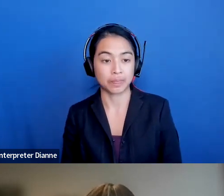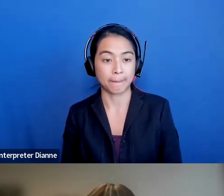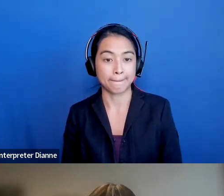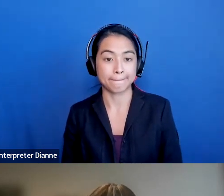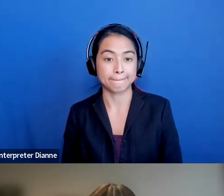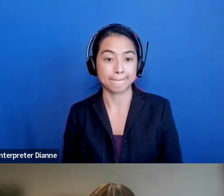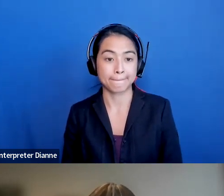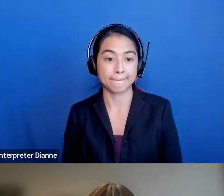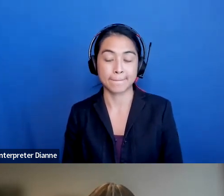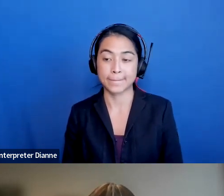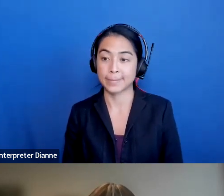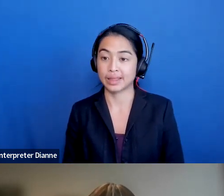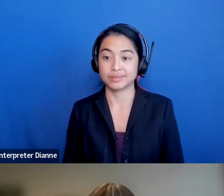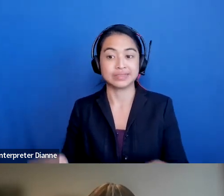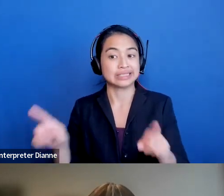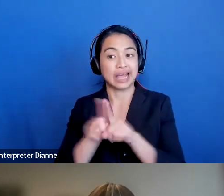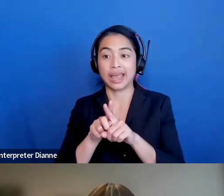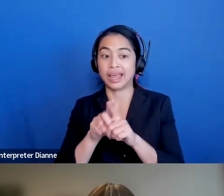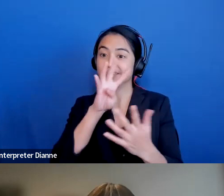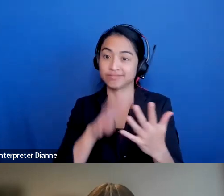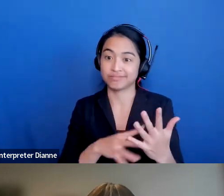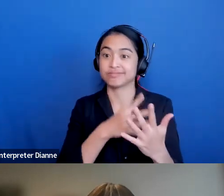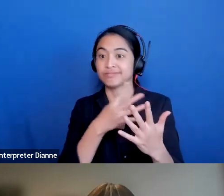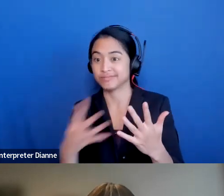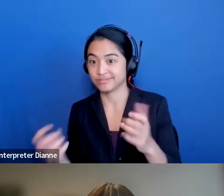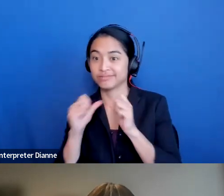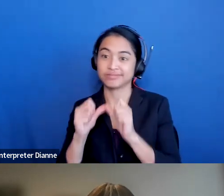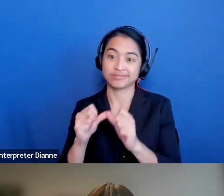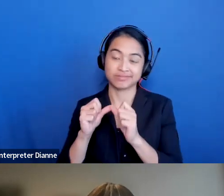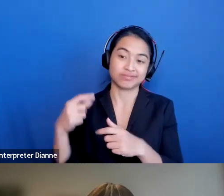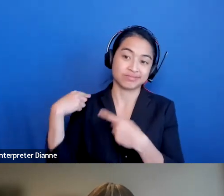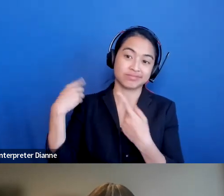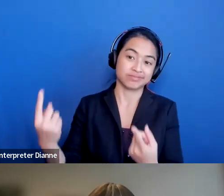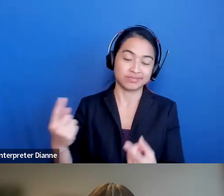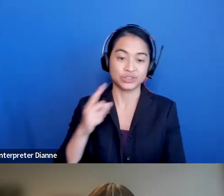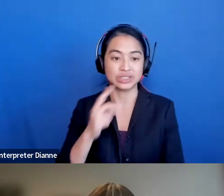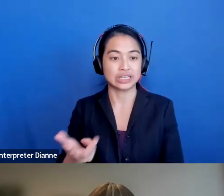same layout that we've been going through with just the 3